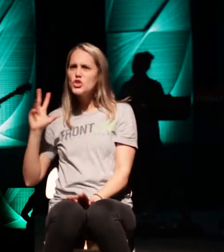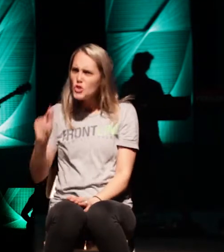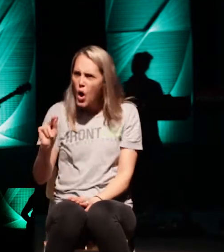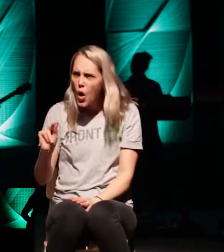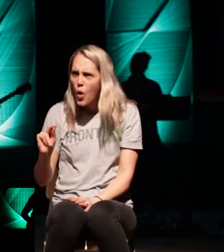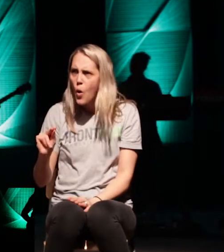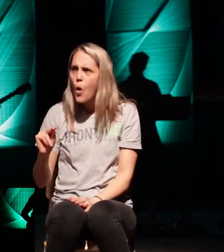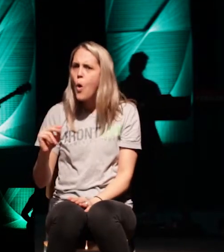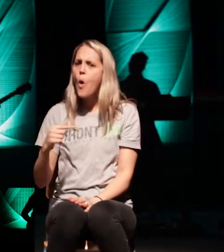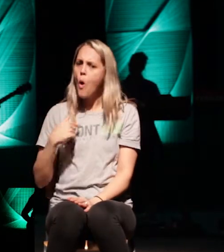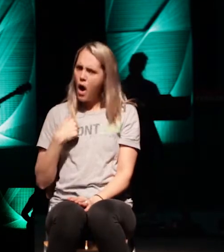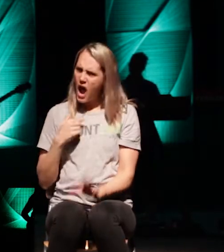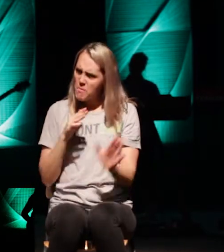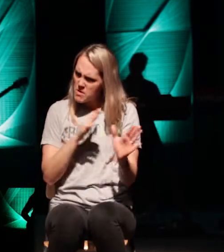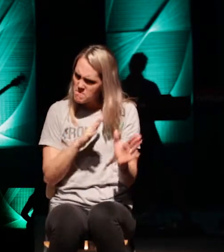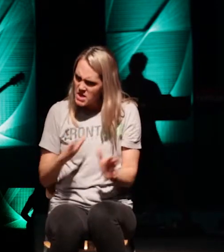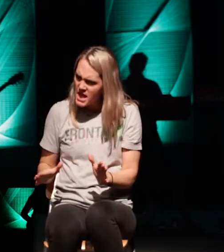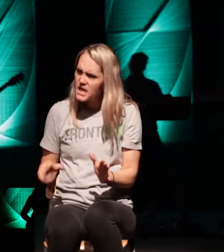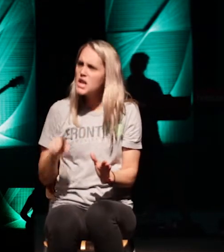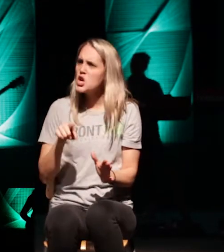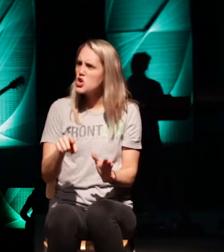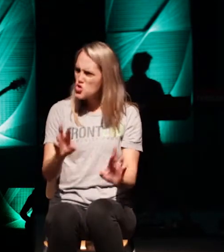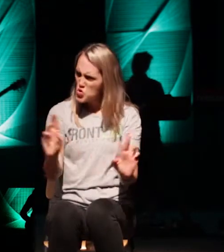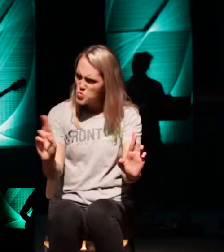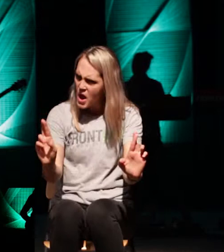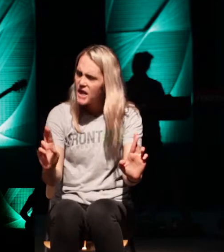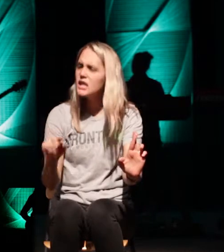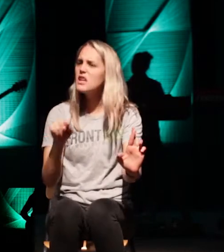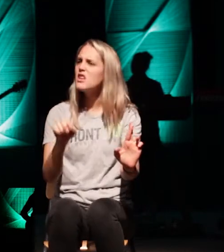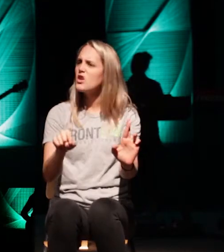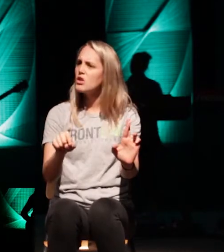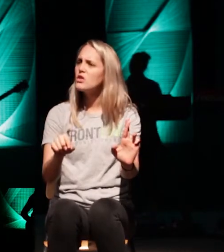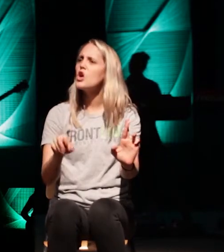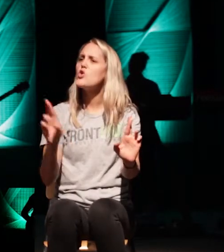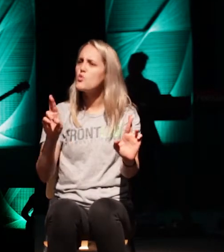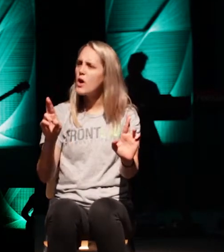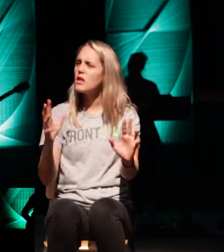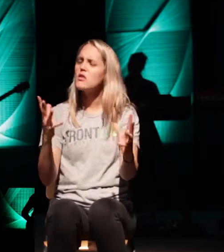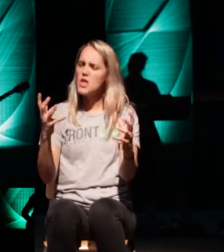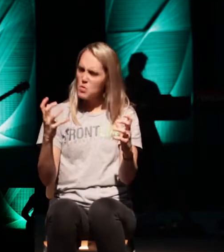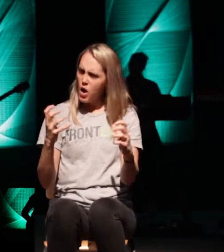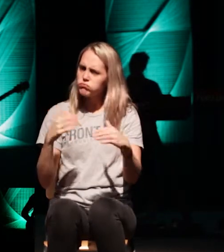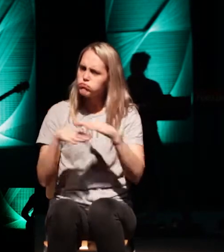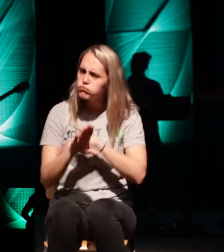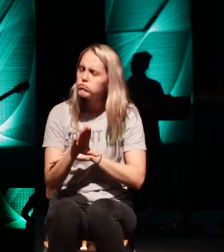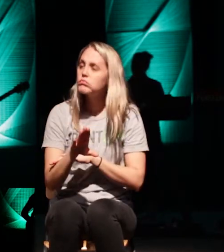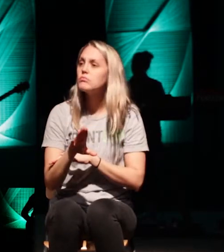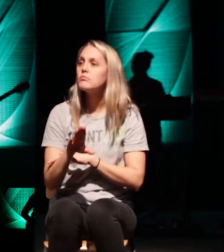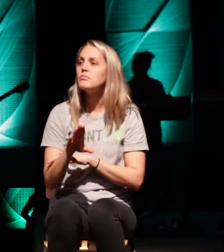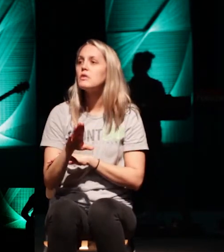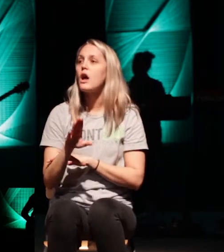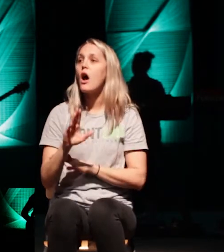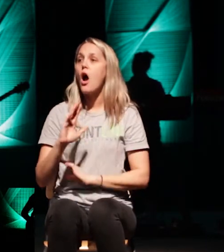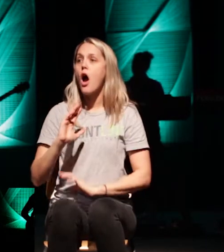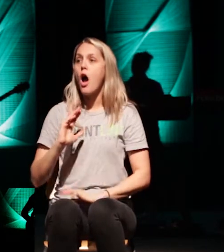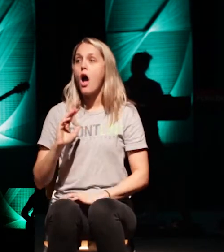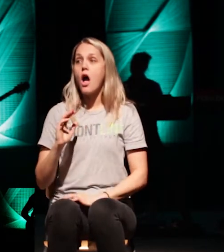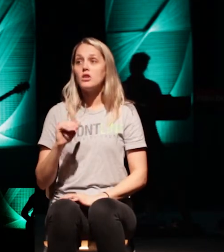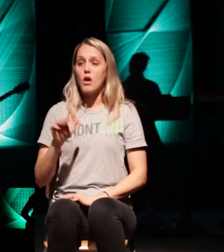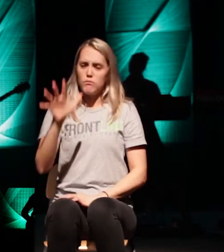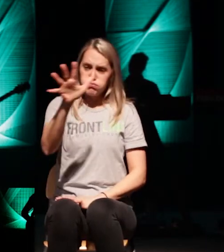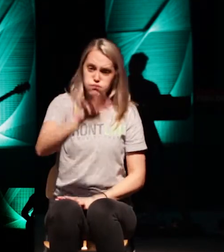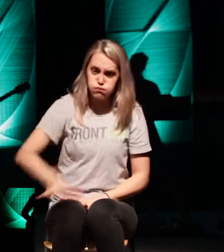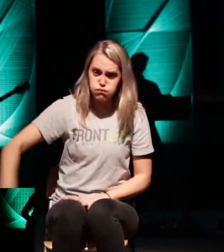been pursuing them. They're ready. They're at this place. They're ready for breakthrough. It's not a harvest problem. It's a worker